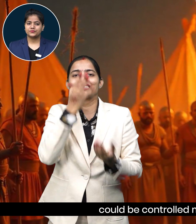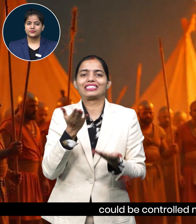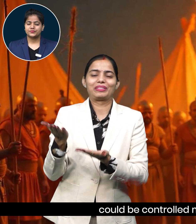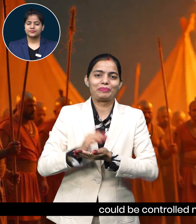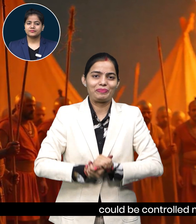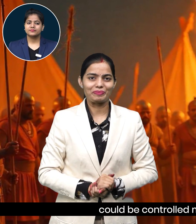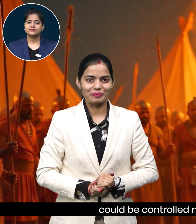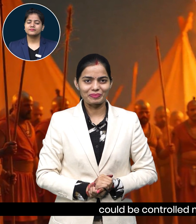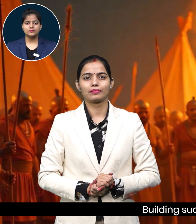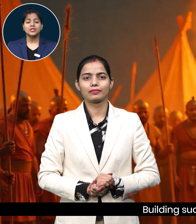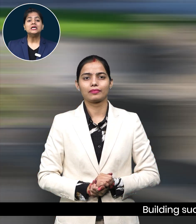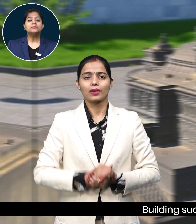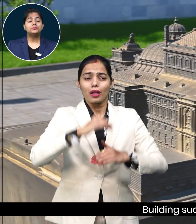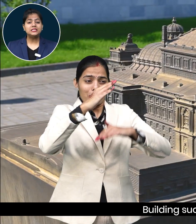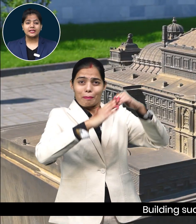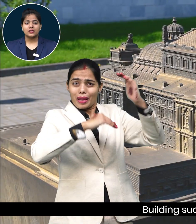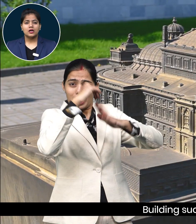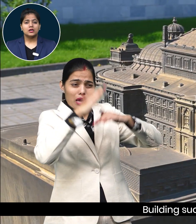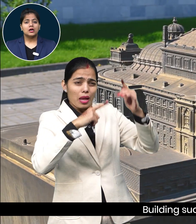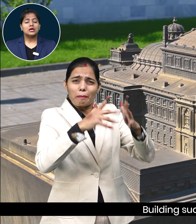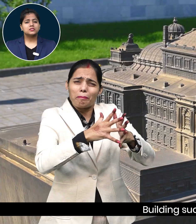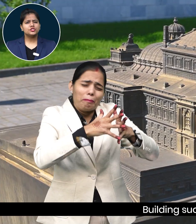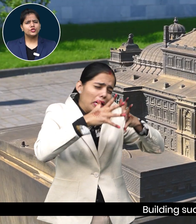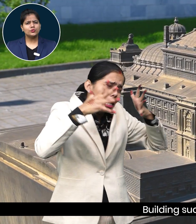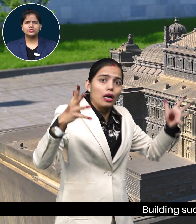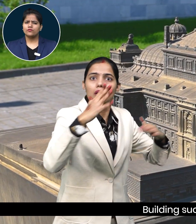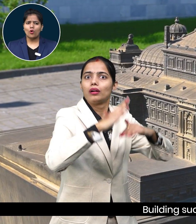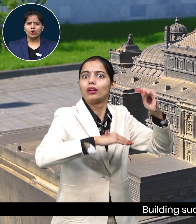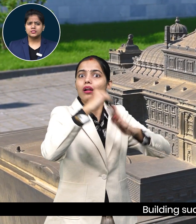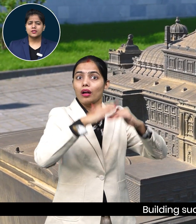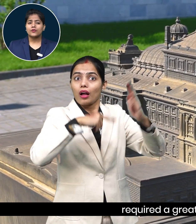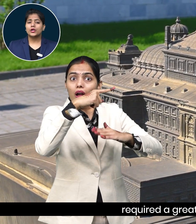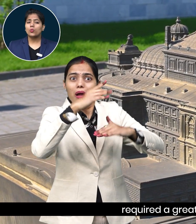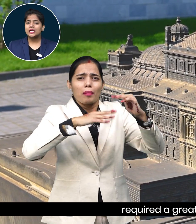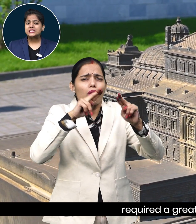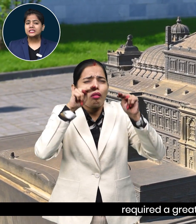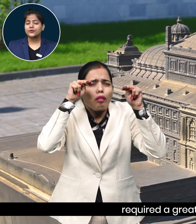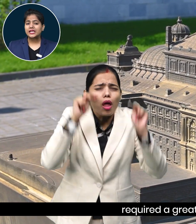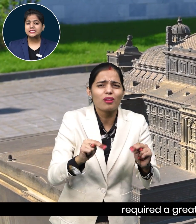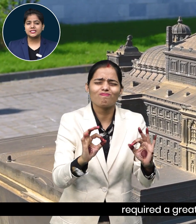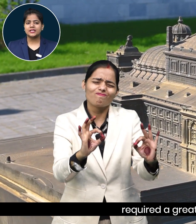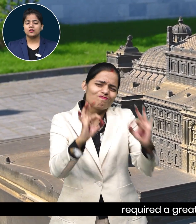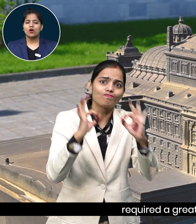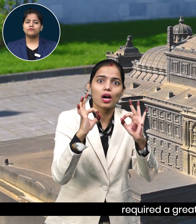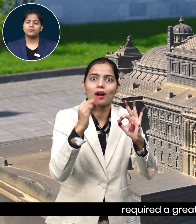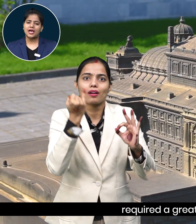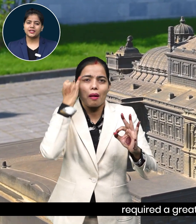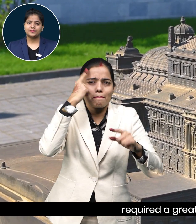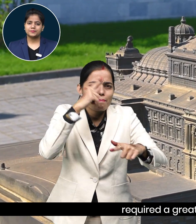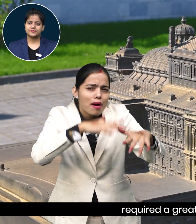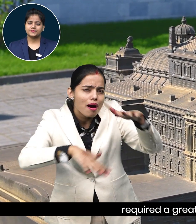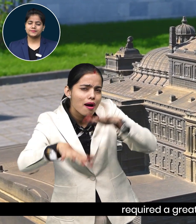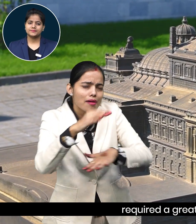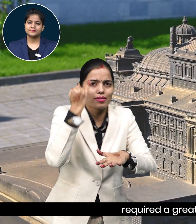Building such huge walls required a great deal of